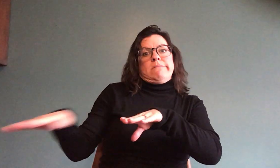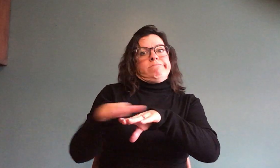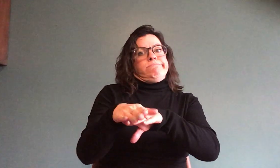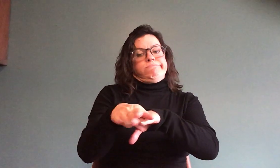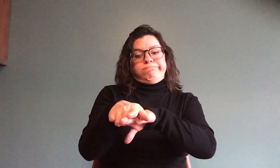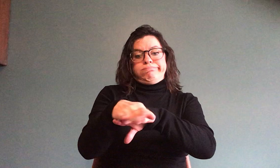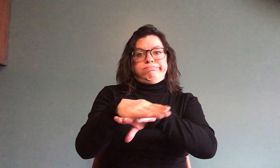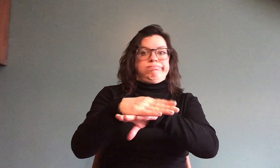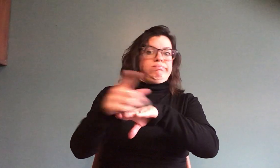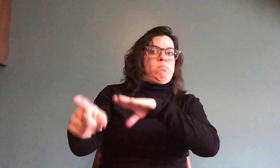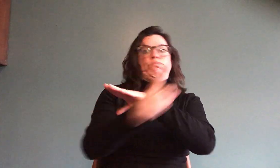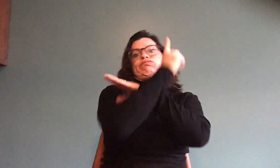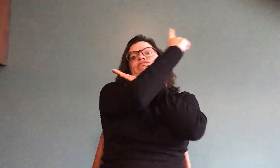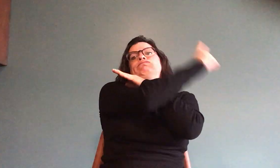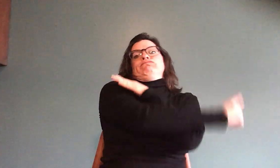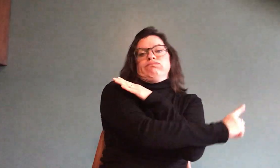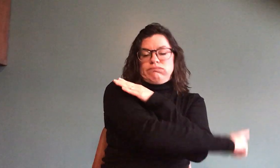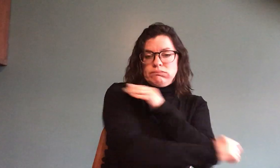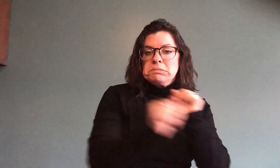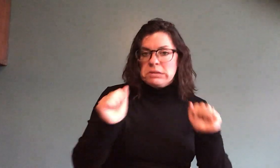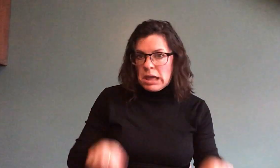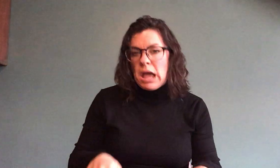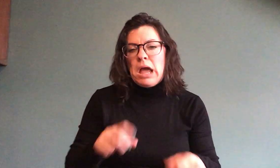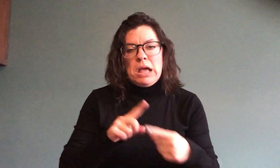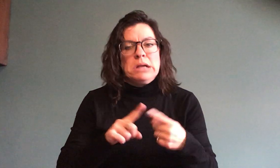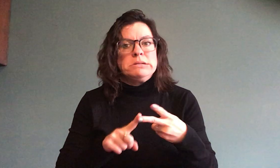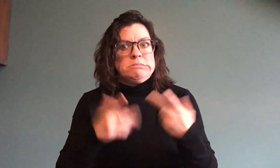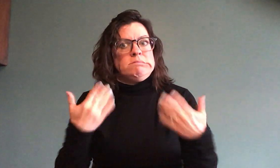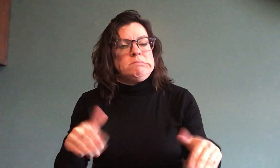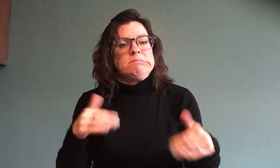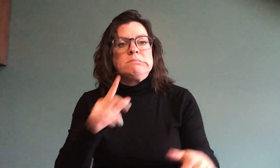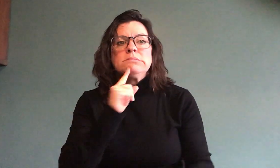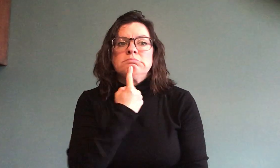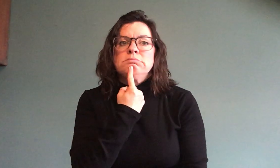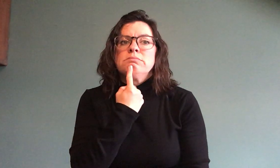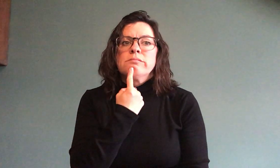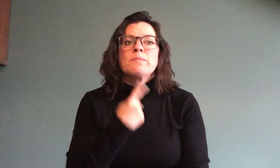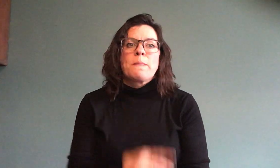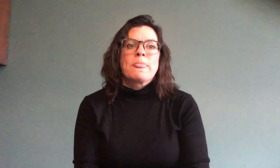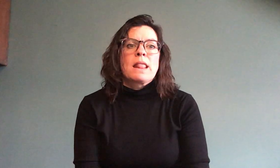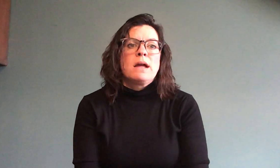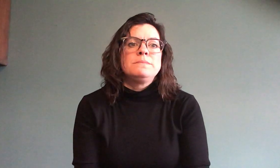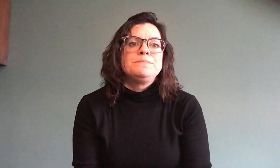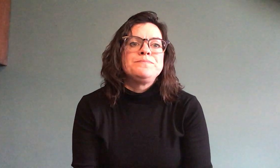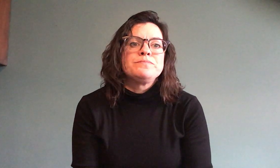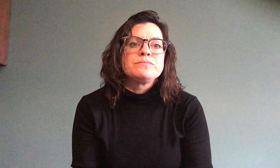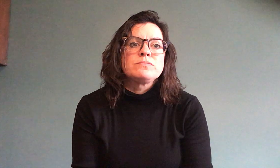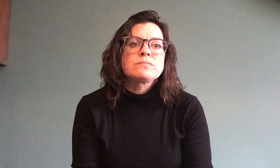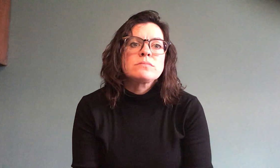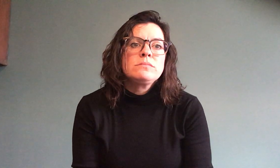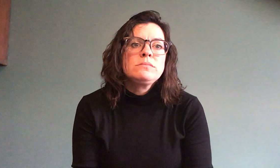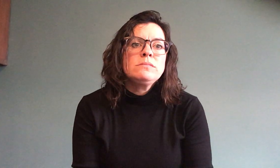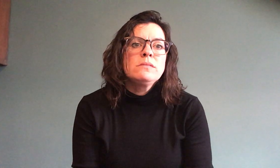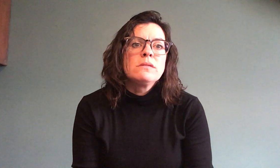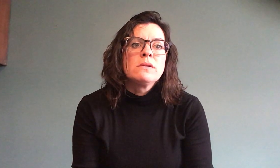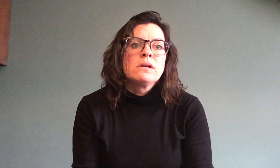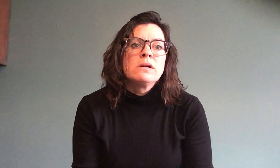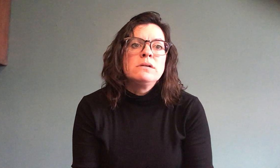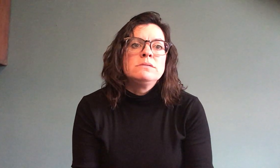cranes are a lot bigger. They're not on trucks. Okay, they're built and designed as an overhead. Okay, I'm sorry, to